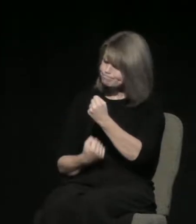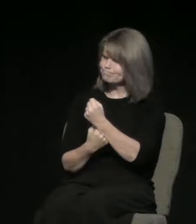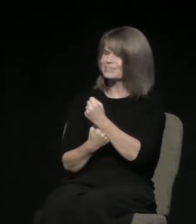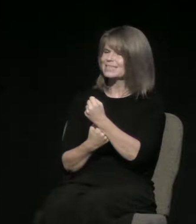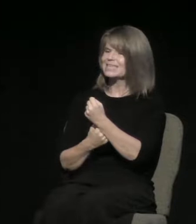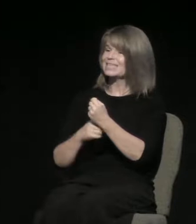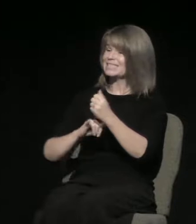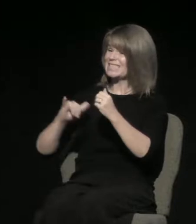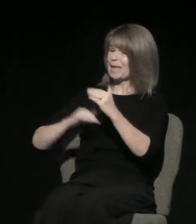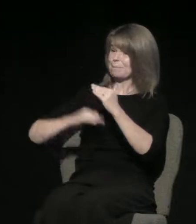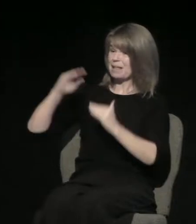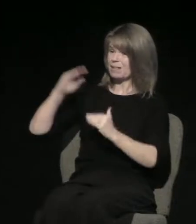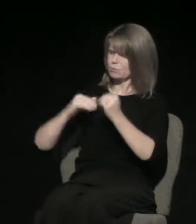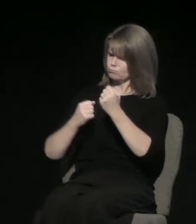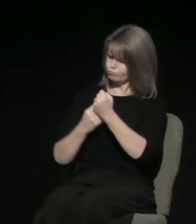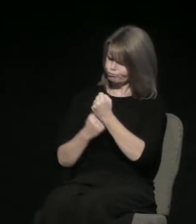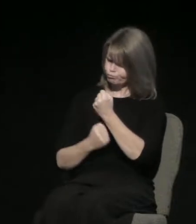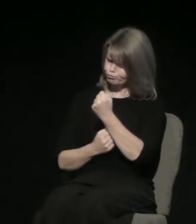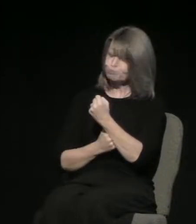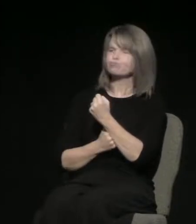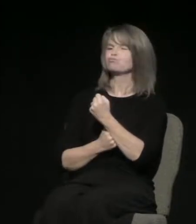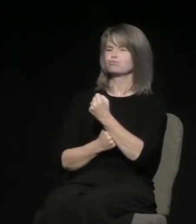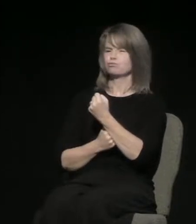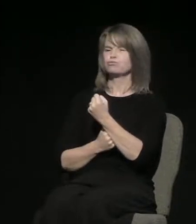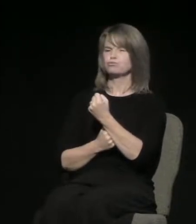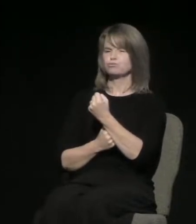A Building There's A Very Architectural Theme Here